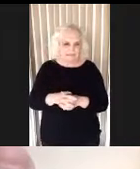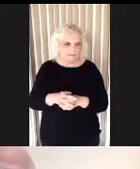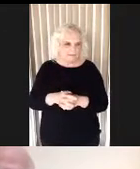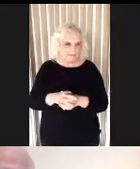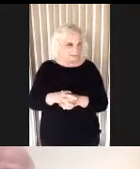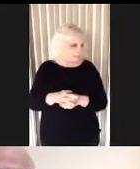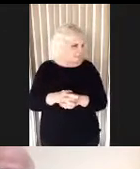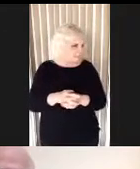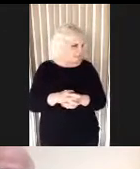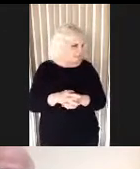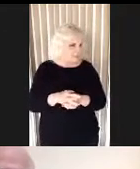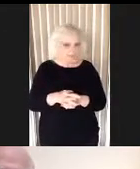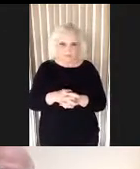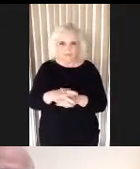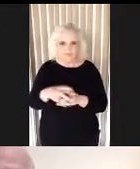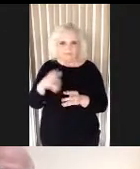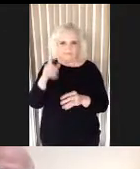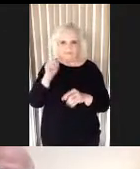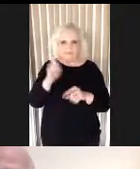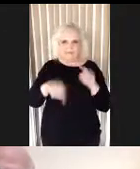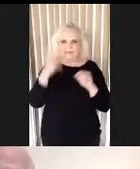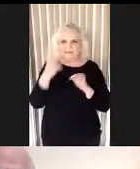she's against a white background and you can't see her.